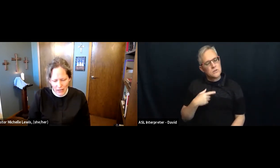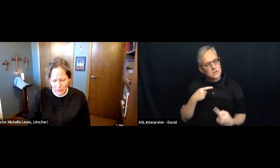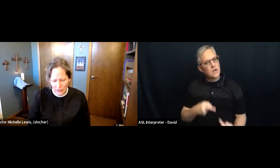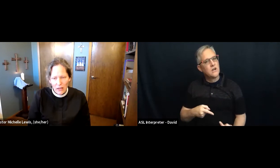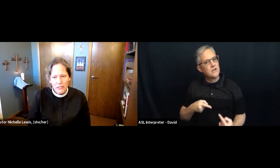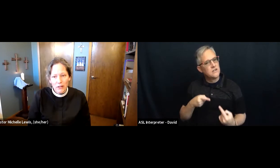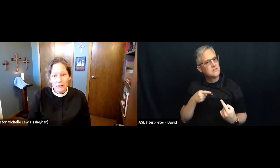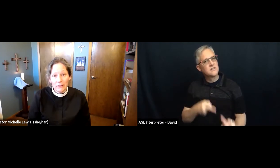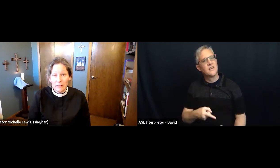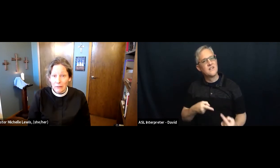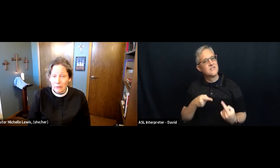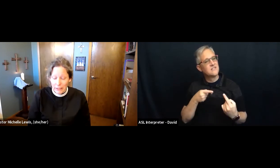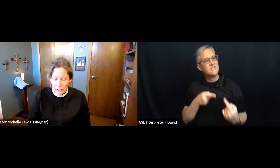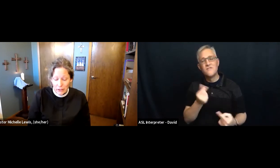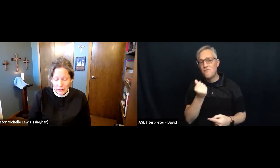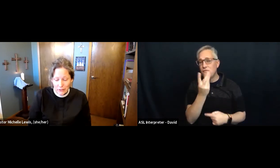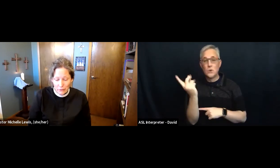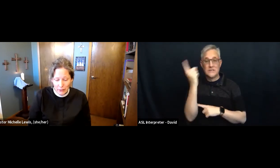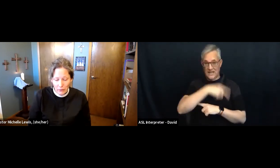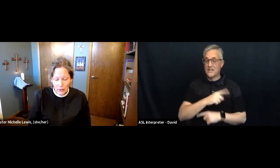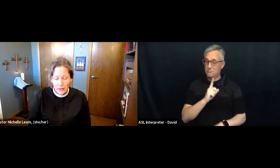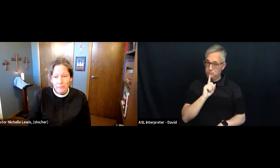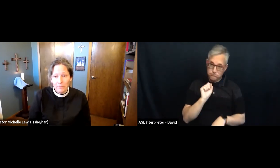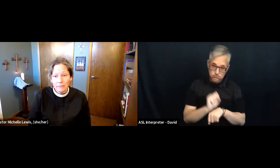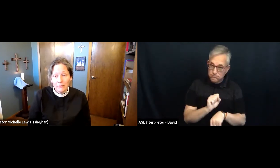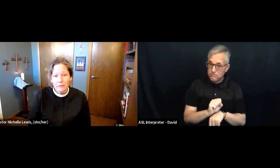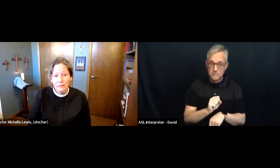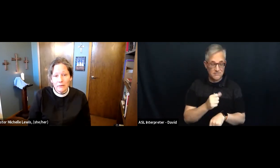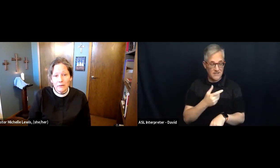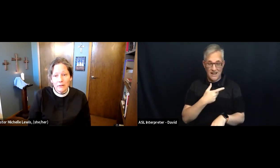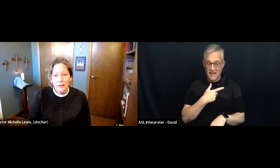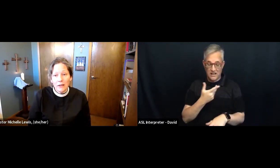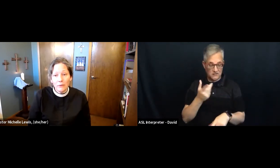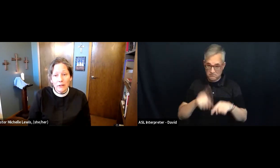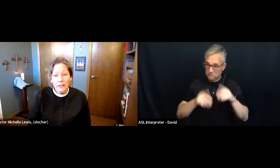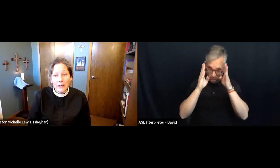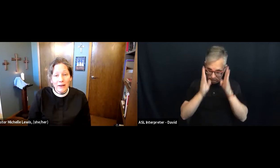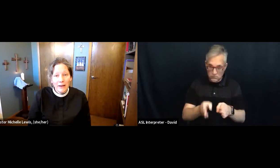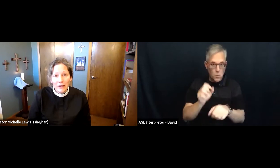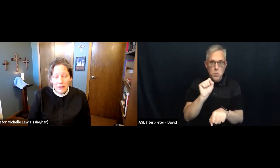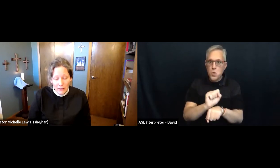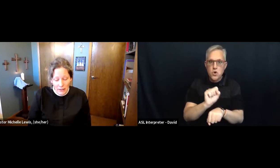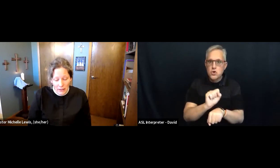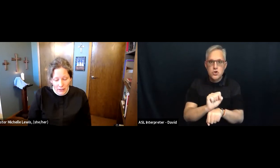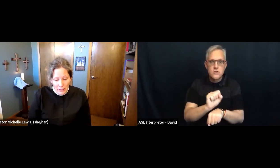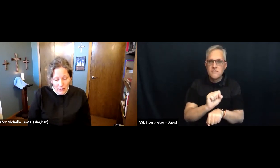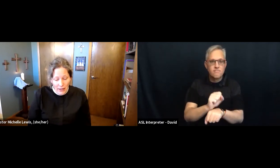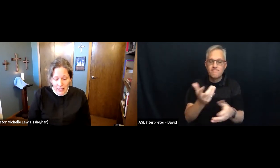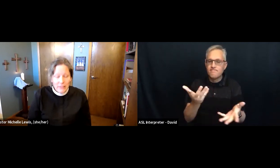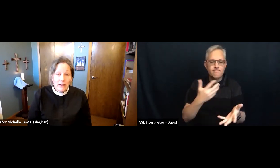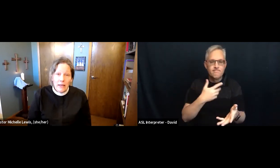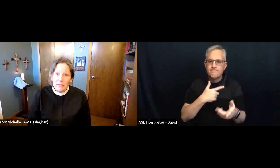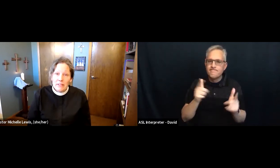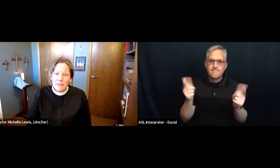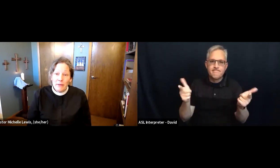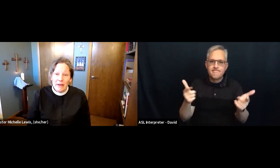several days when I struggled, really struggled to do my work. And really, I had